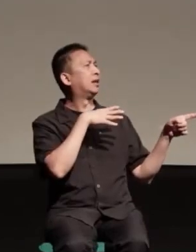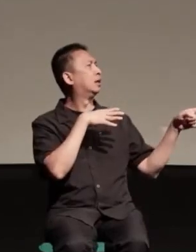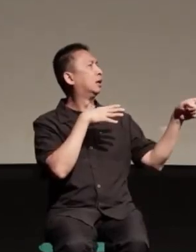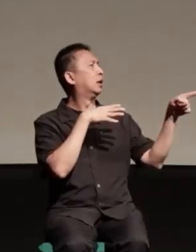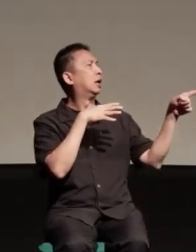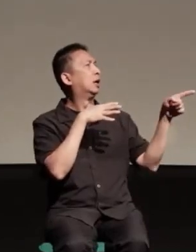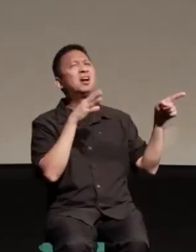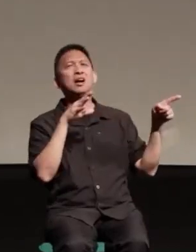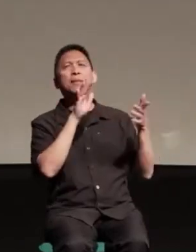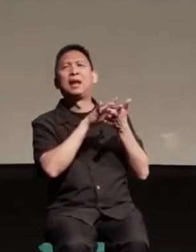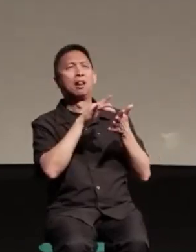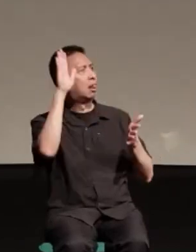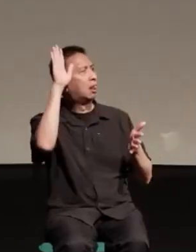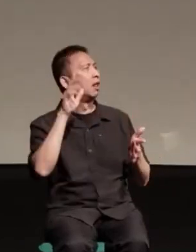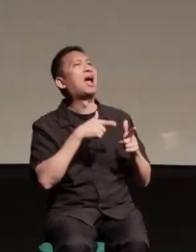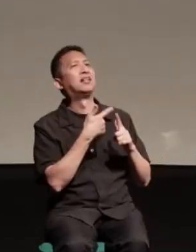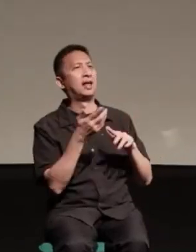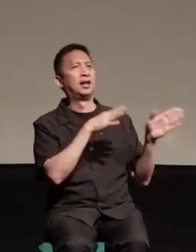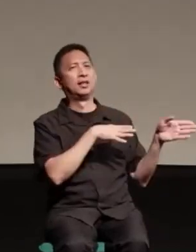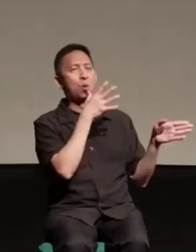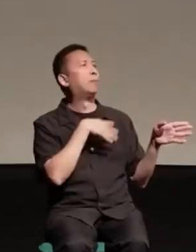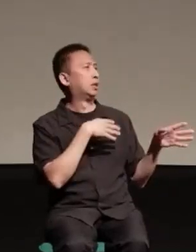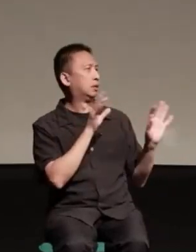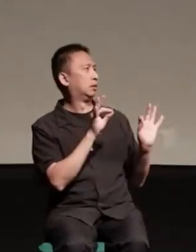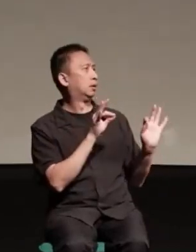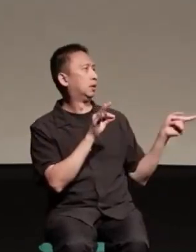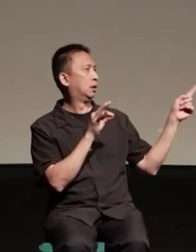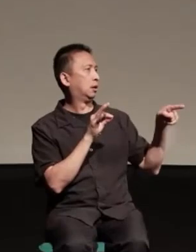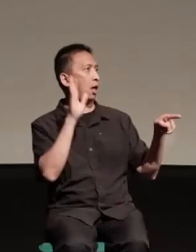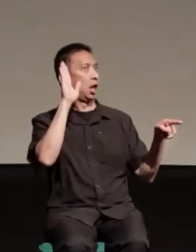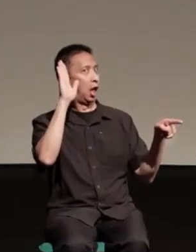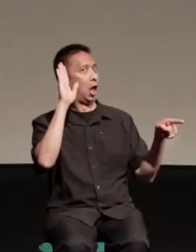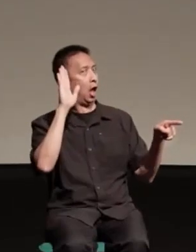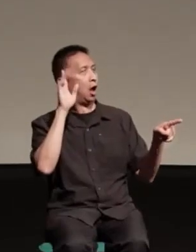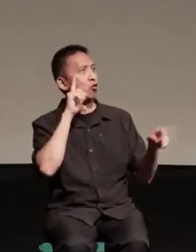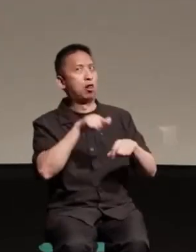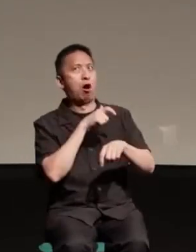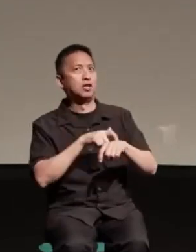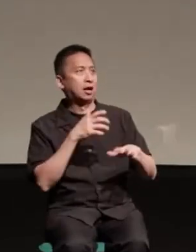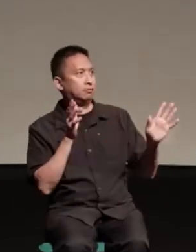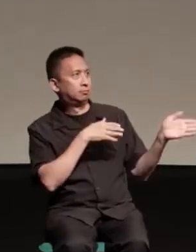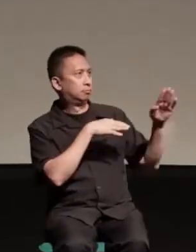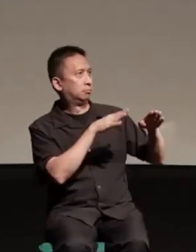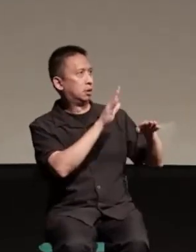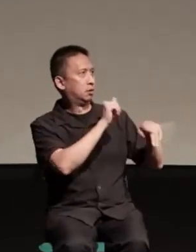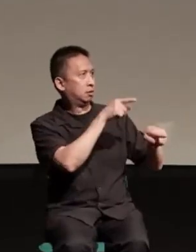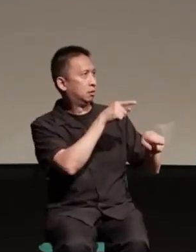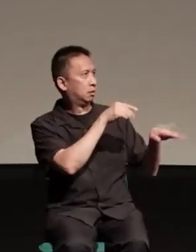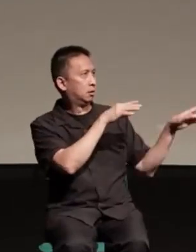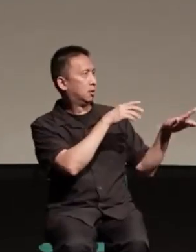with his hand up before, and then we'll go to the woman. Yes, but he's been having his hand up for a while. If we can get